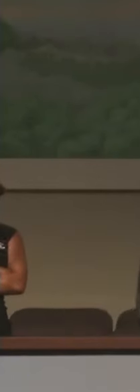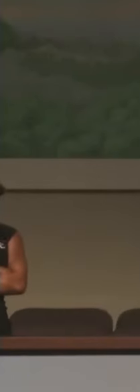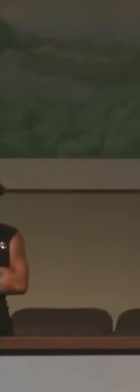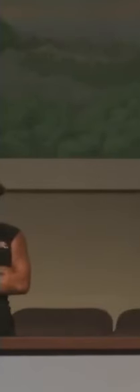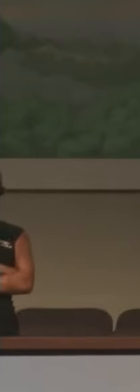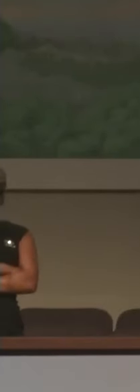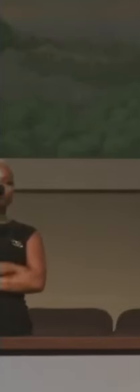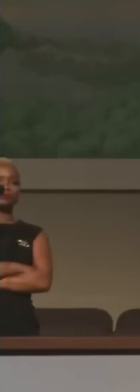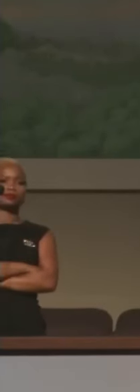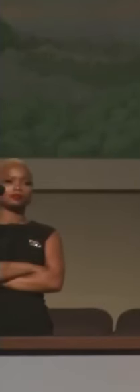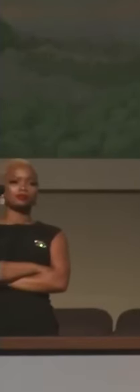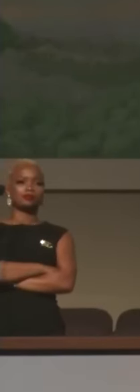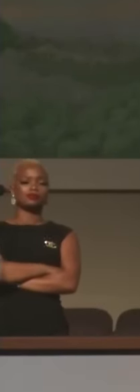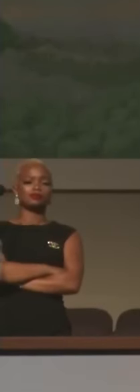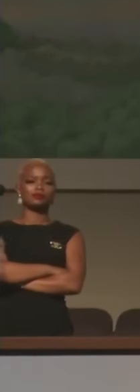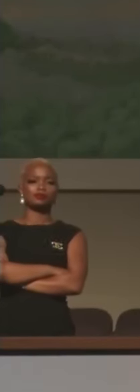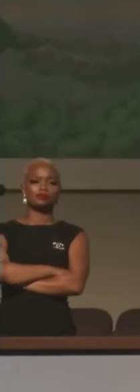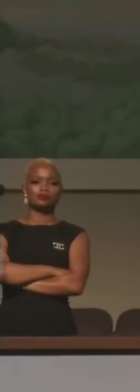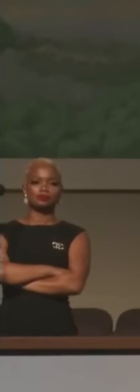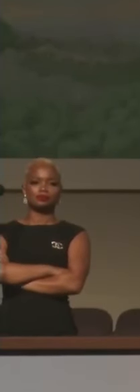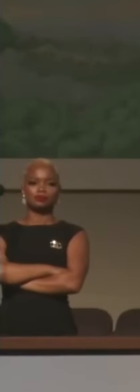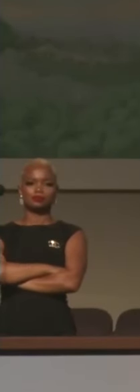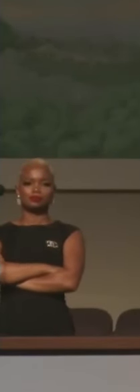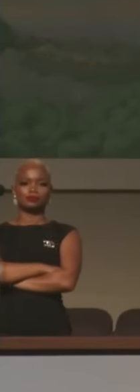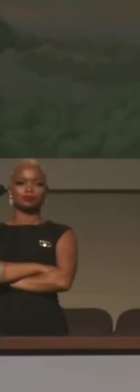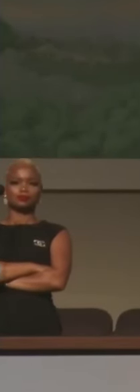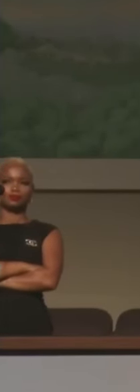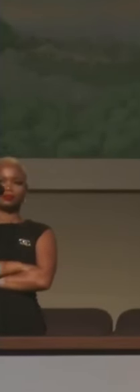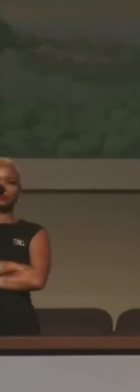can change suddenly